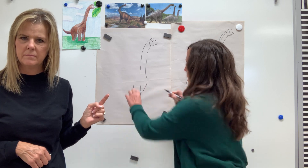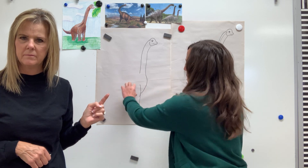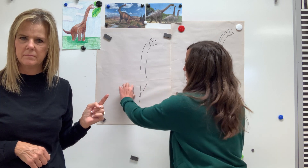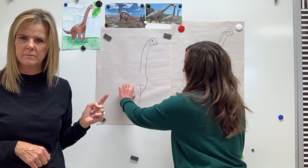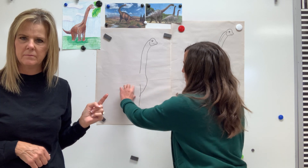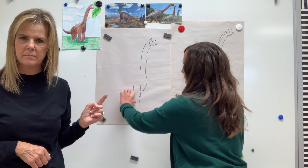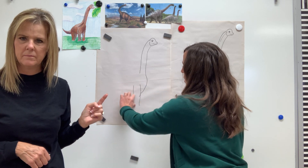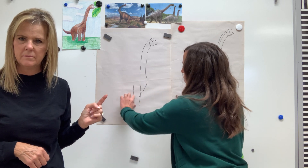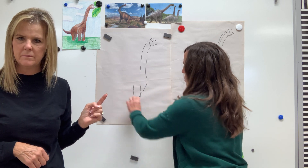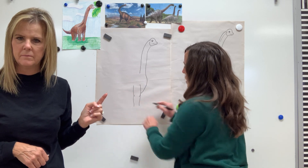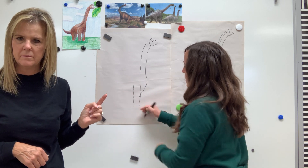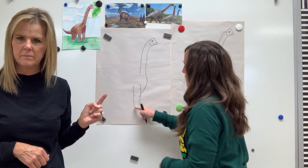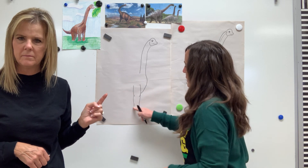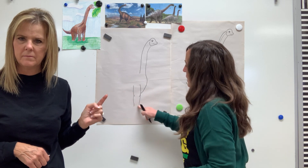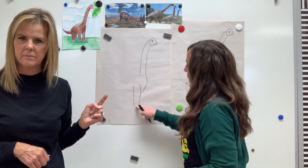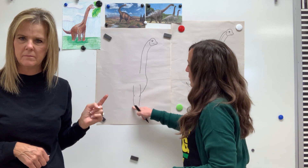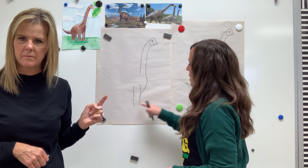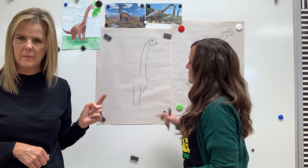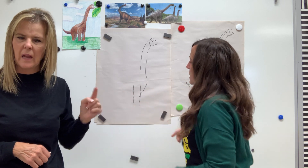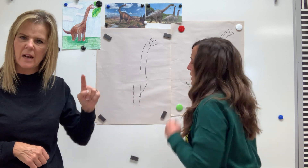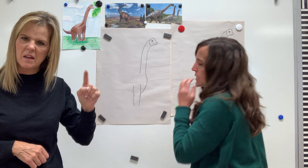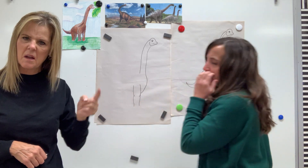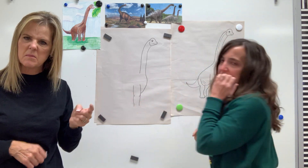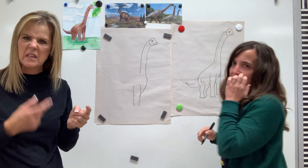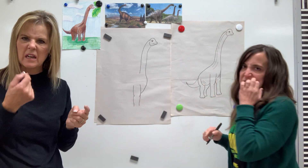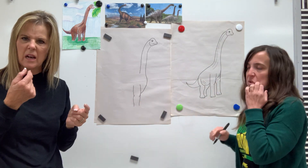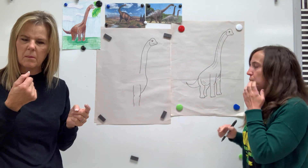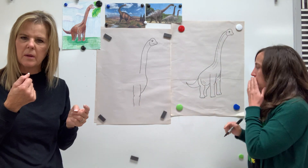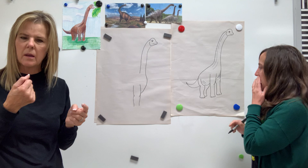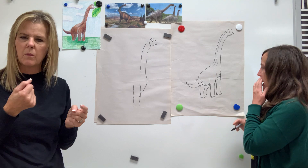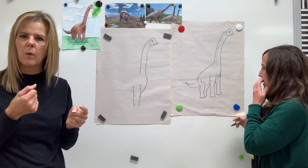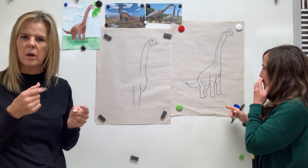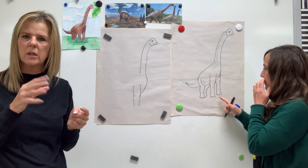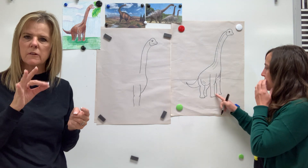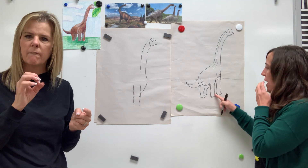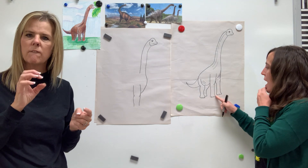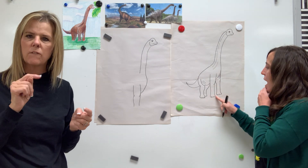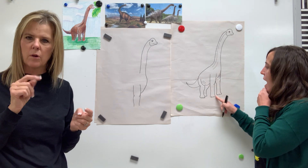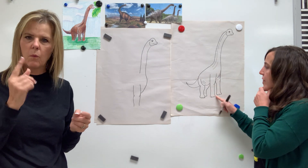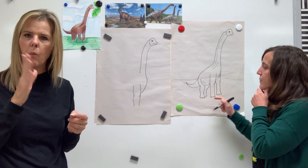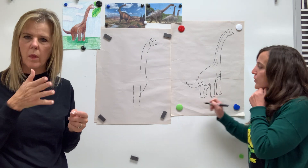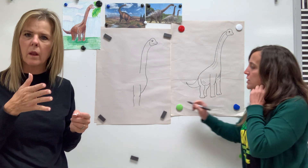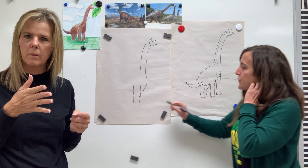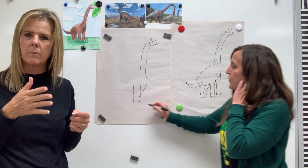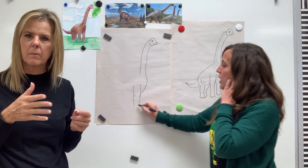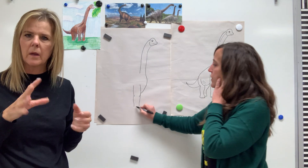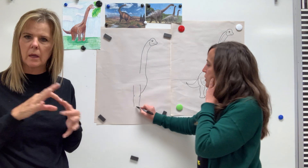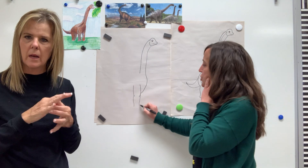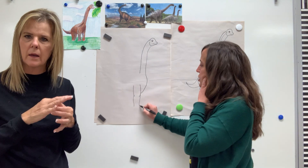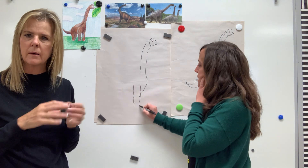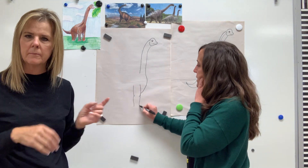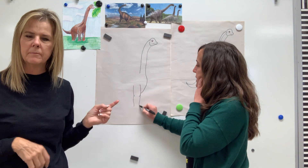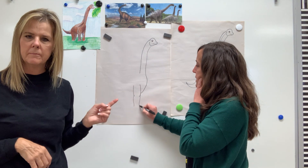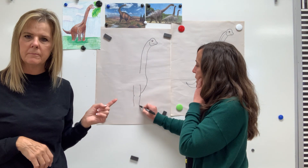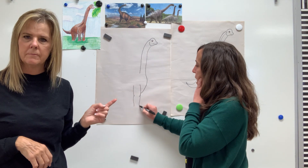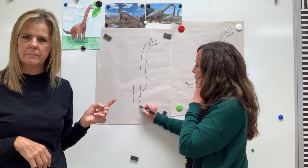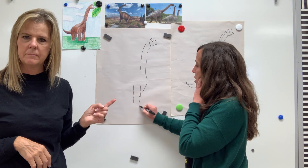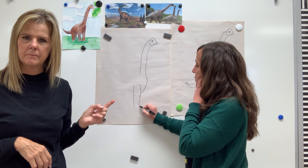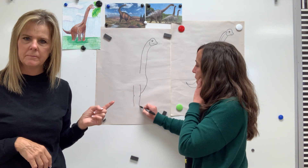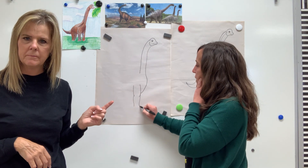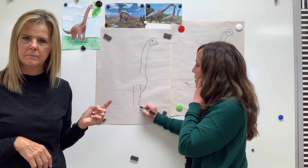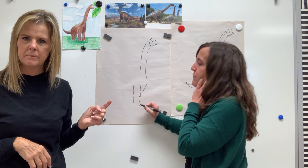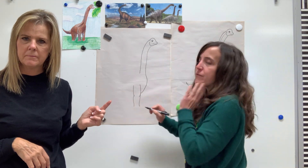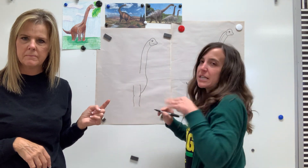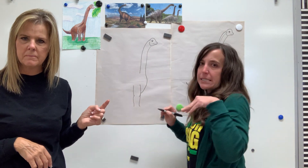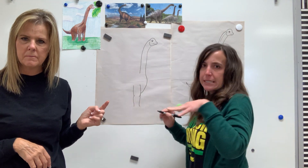be. So it slightly comes in, it doesn't have to, but it can. And then for his foot, there's just a slight